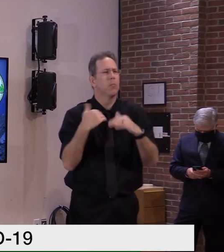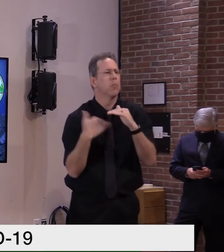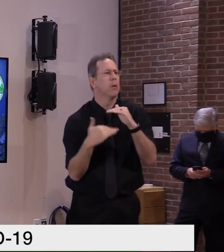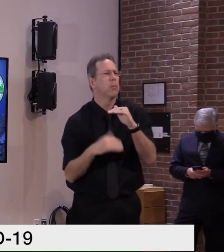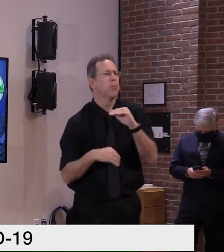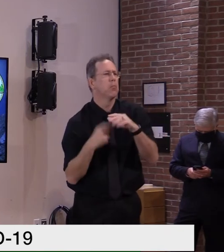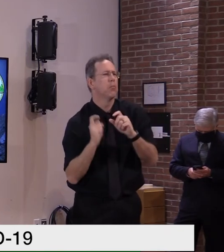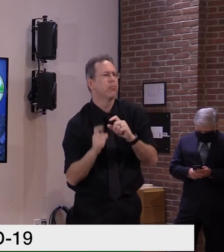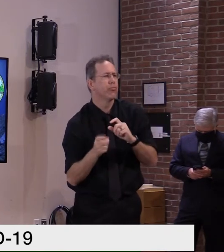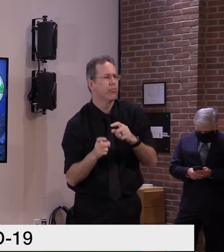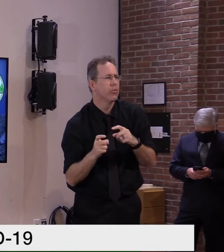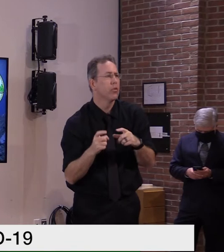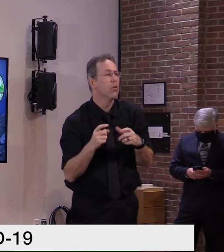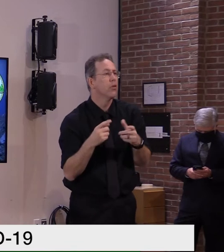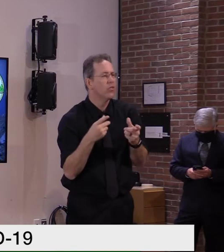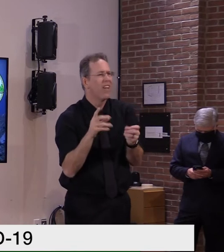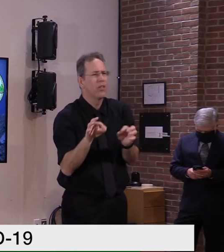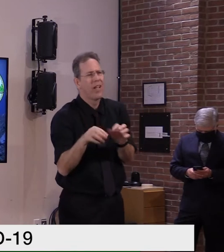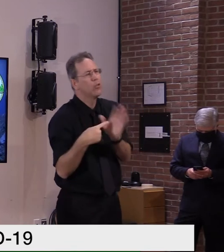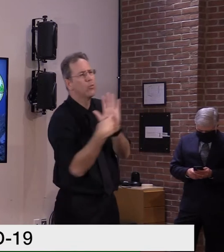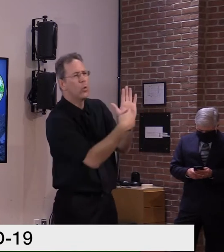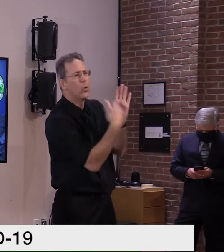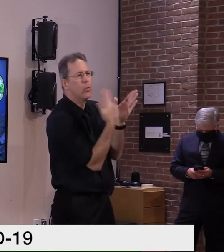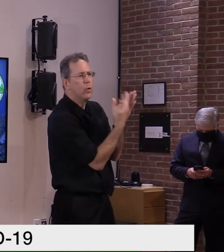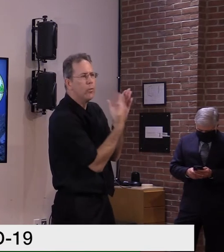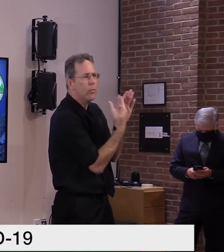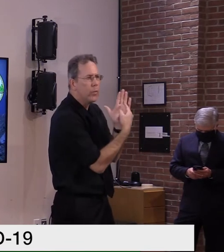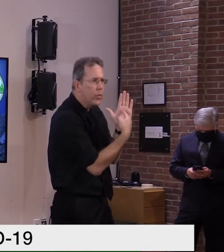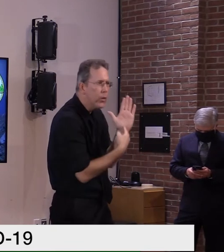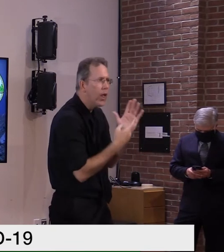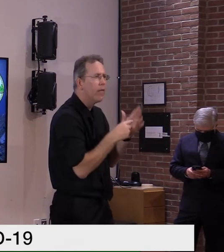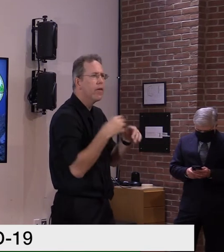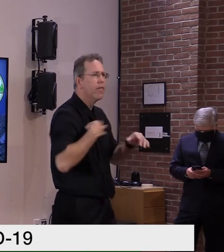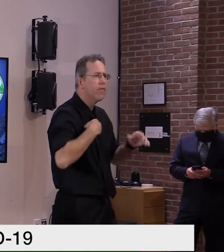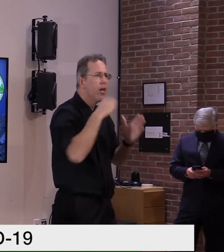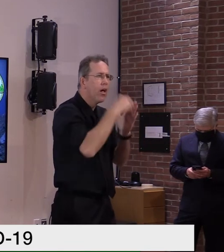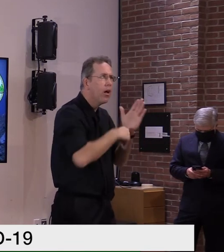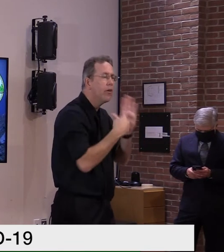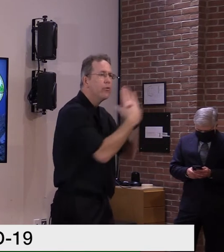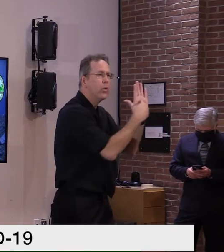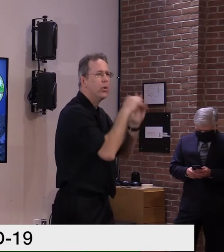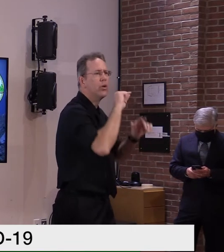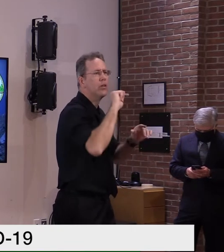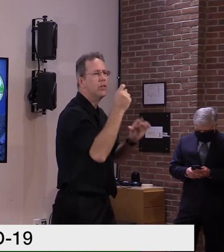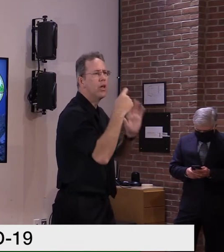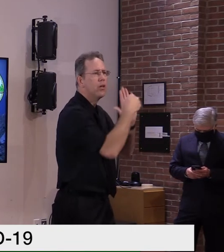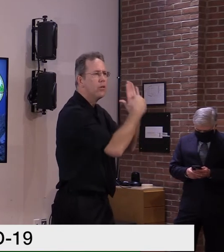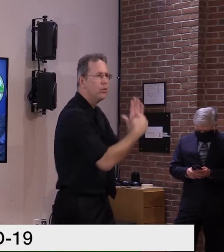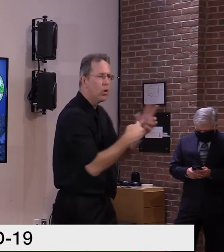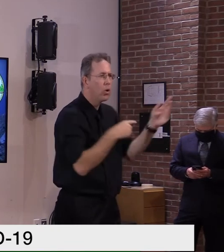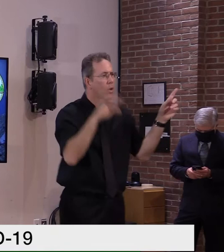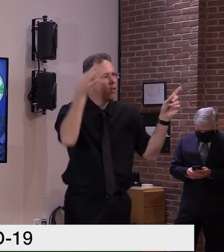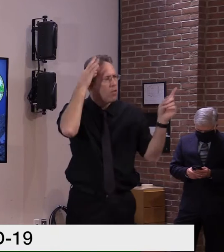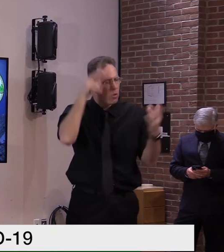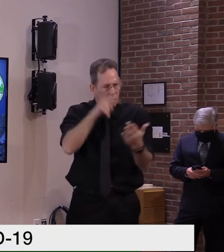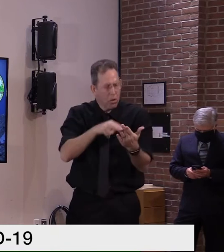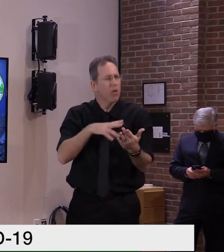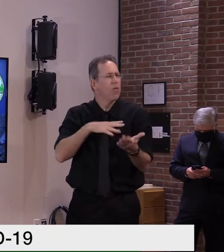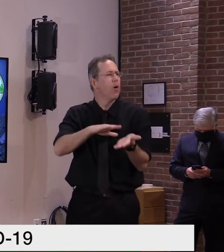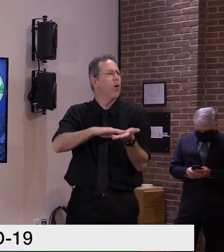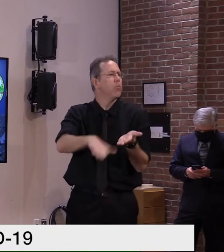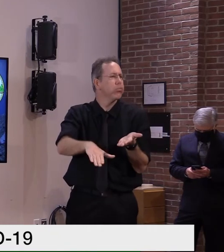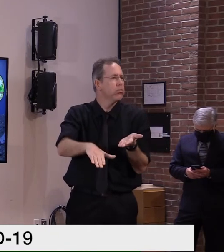your tax filing for 2019 what your earned income was, your benefit amount could then be